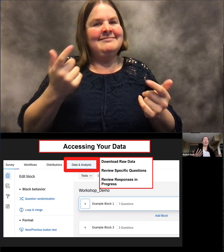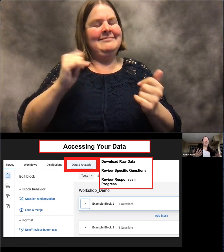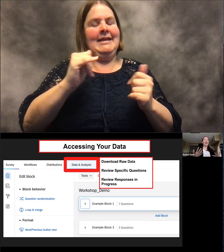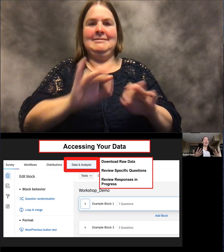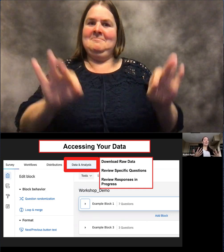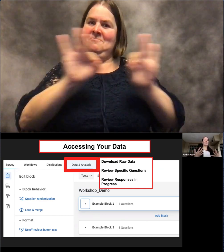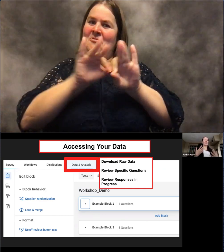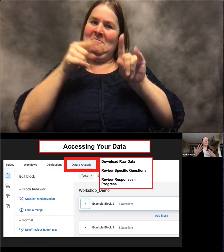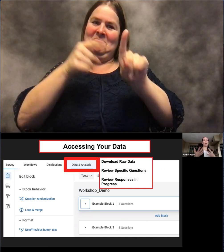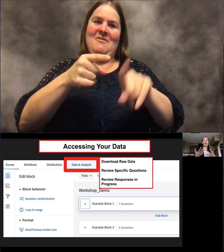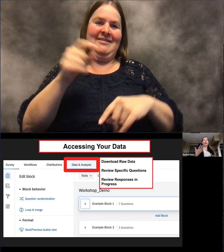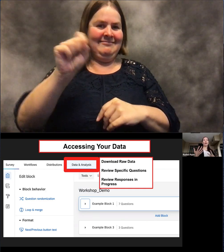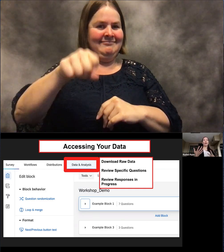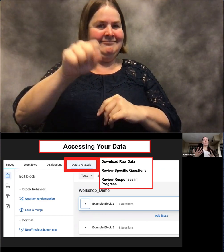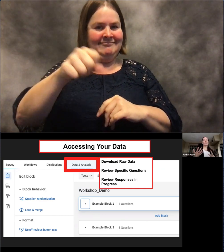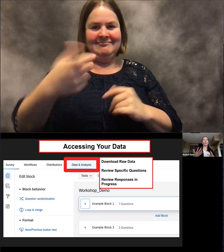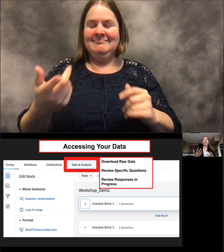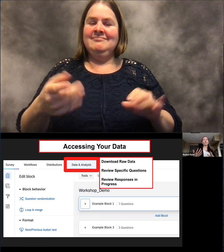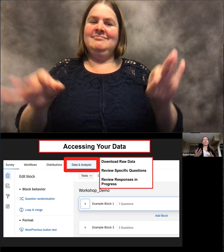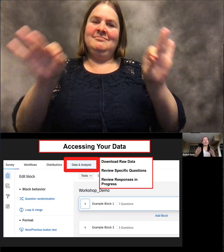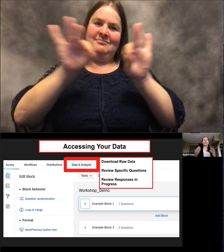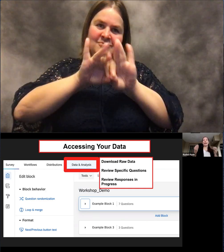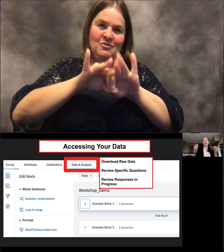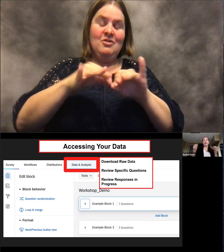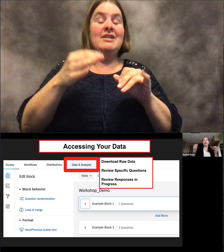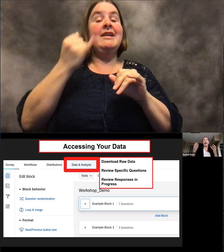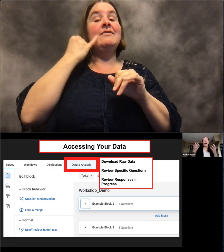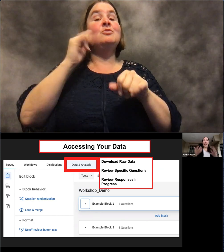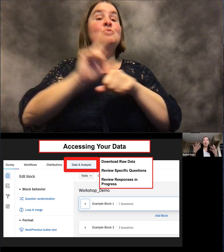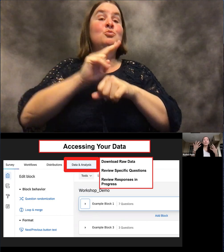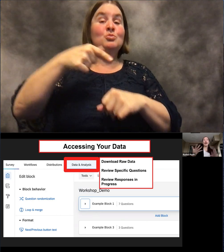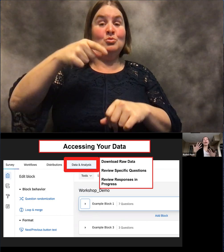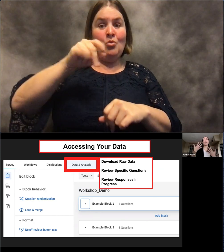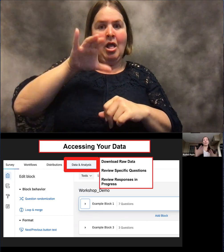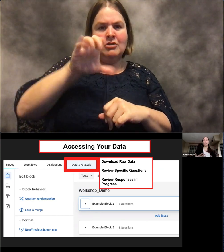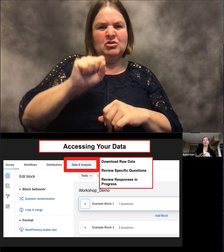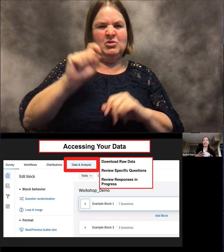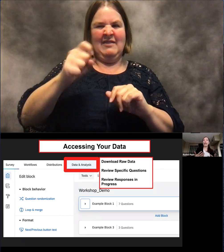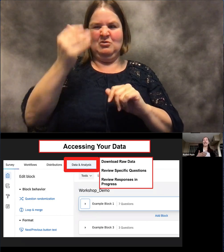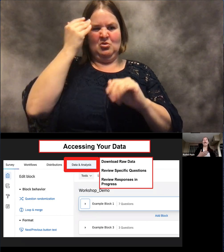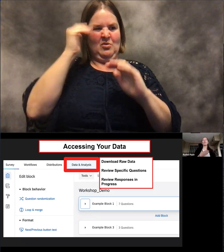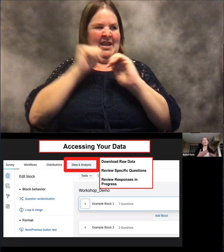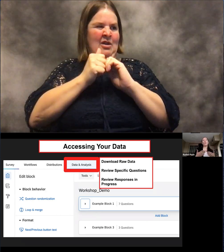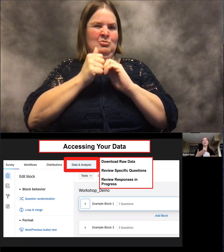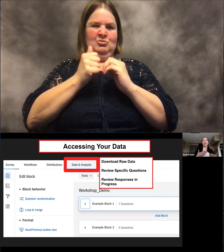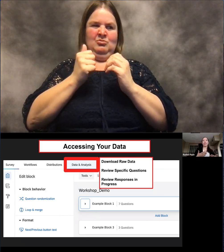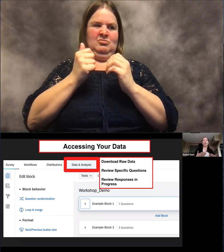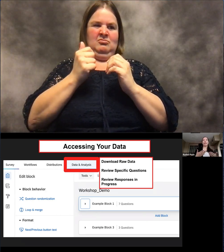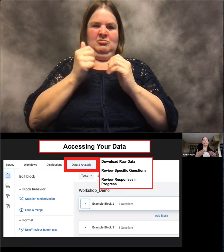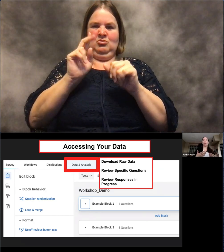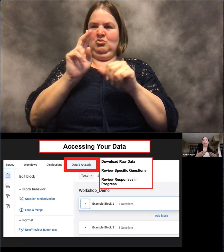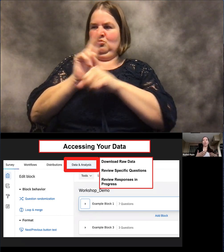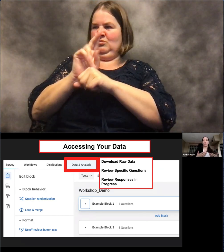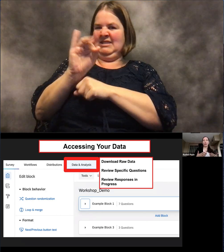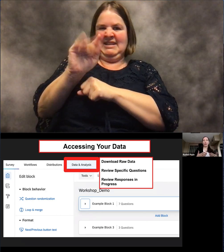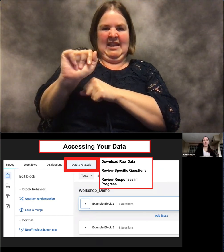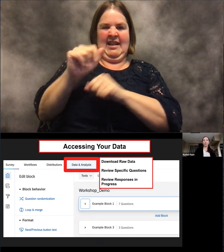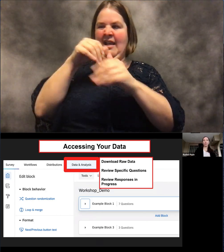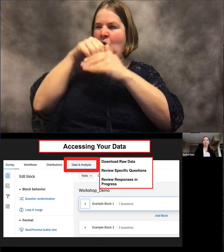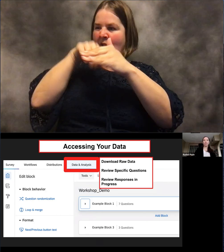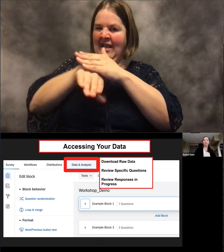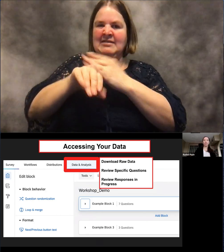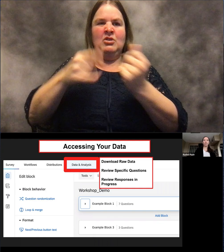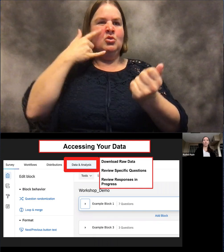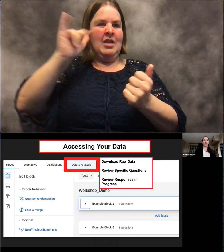points of knowing and understanding Qualtrics, is actually how to access your data and what that data is going to look like.